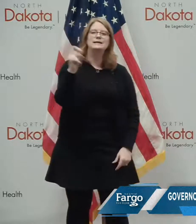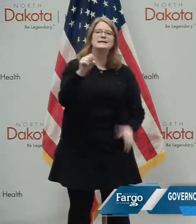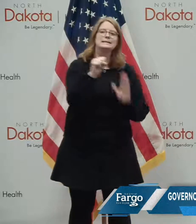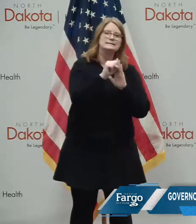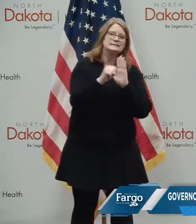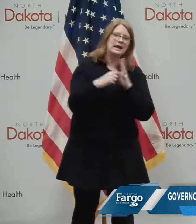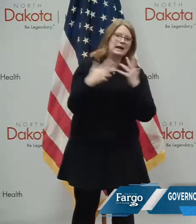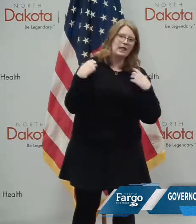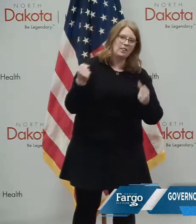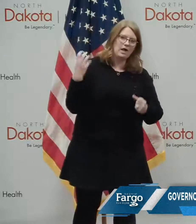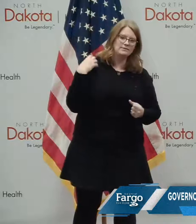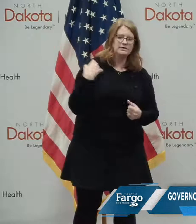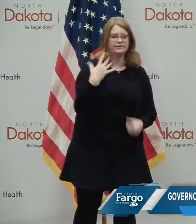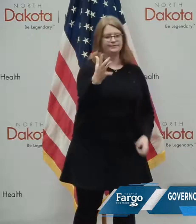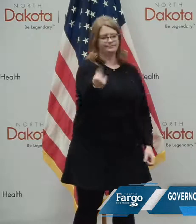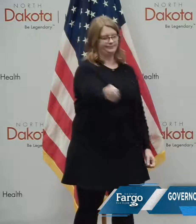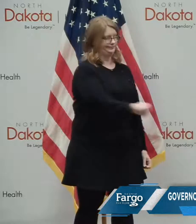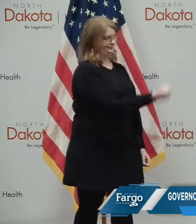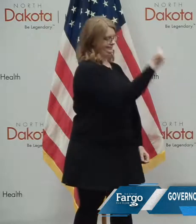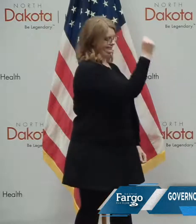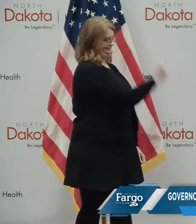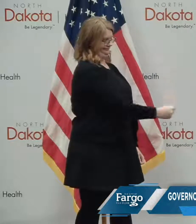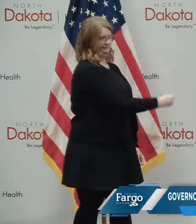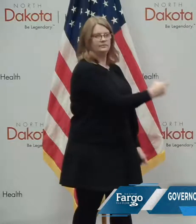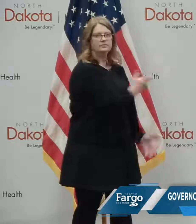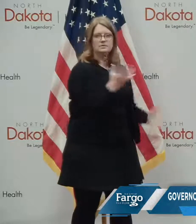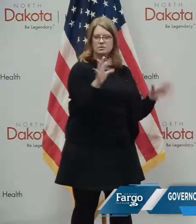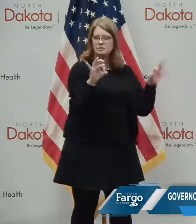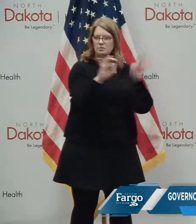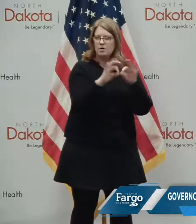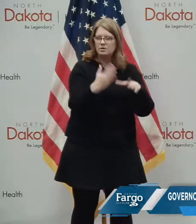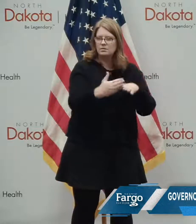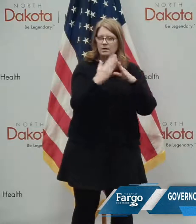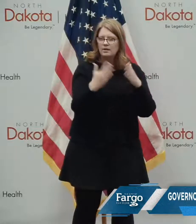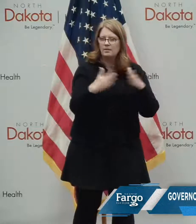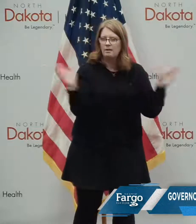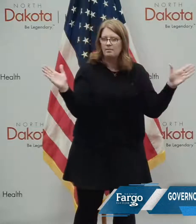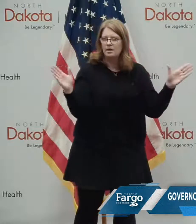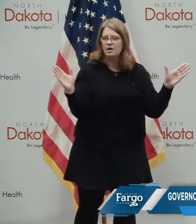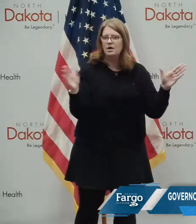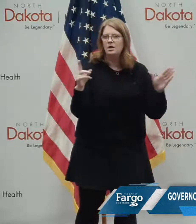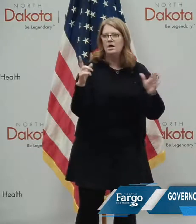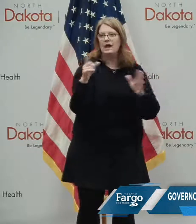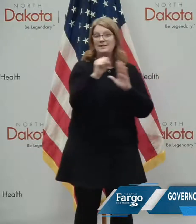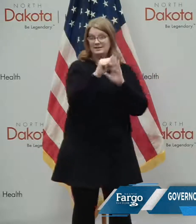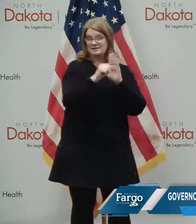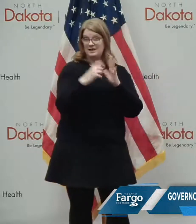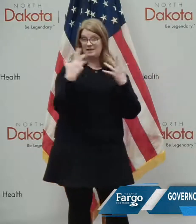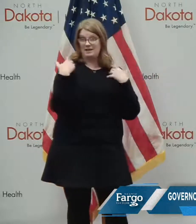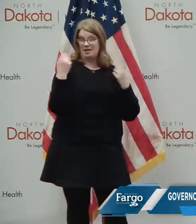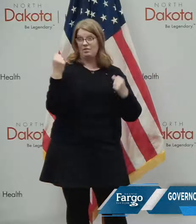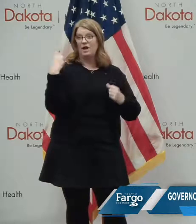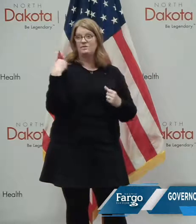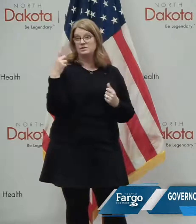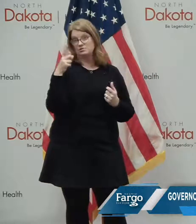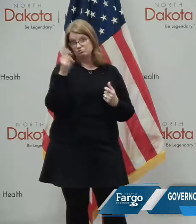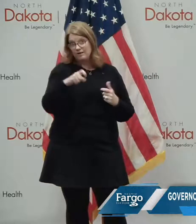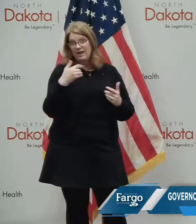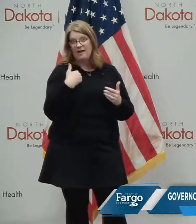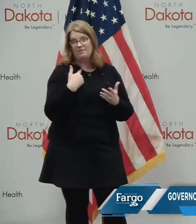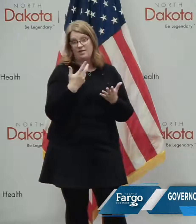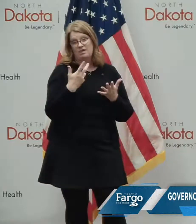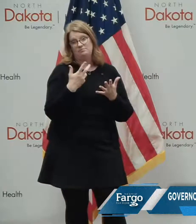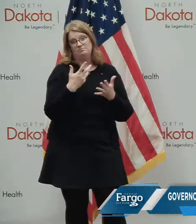in those situations, and so it's important to protect the public that state health officer has that capability here like they have in every other state in the